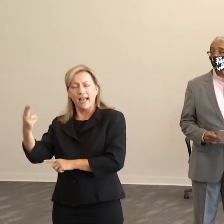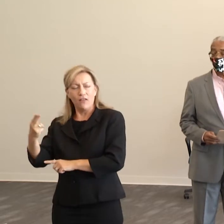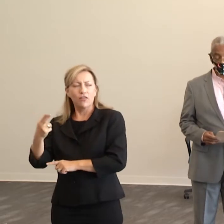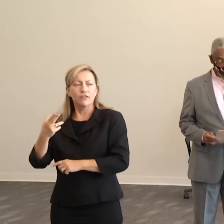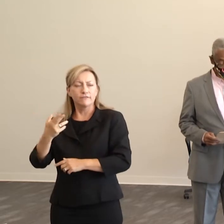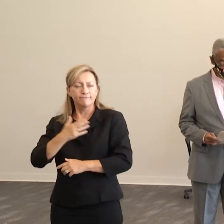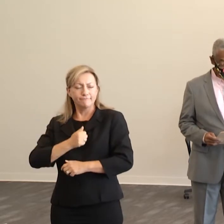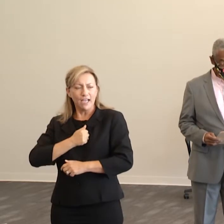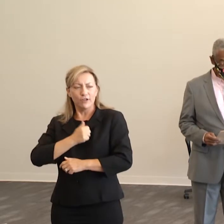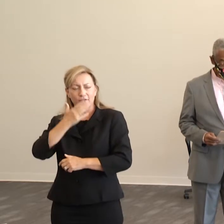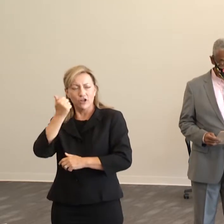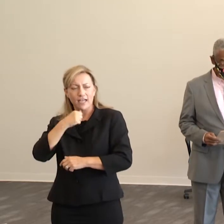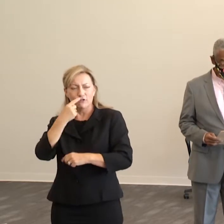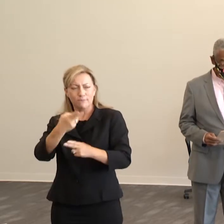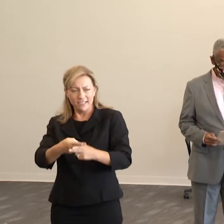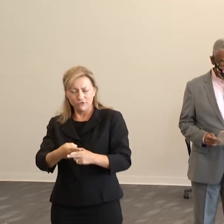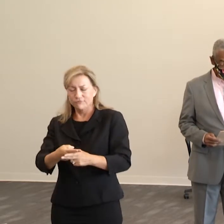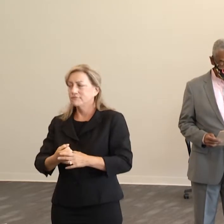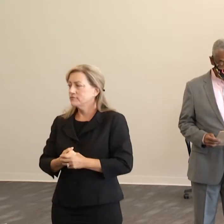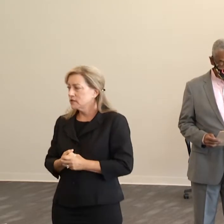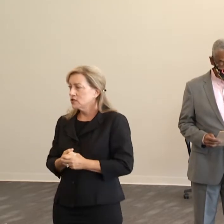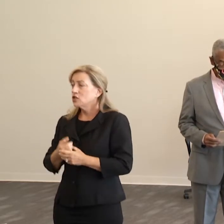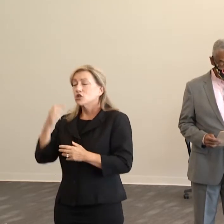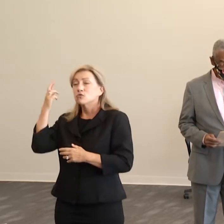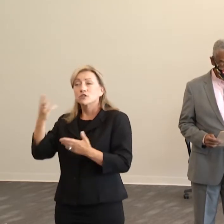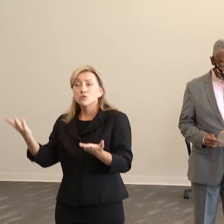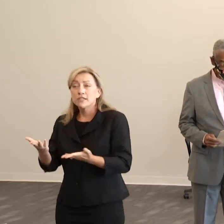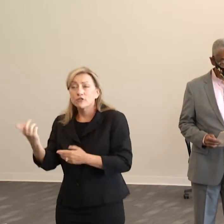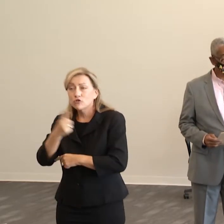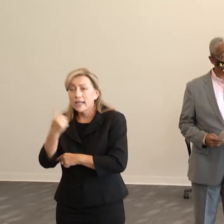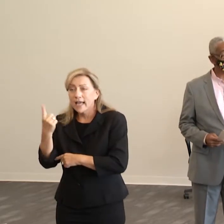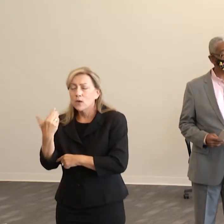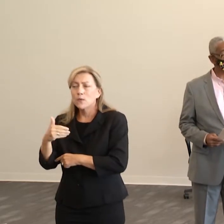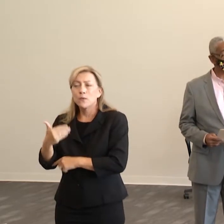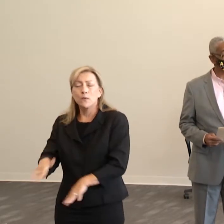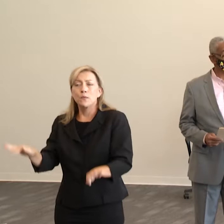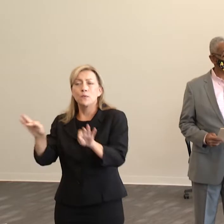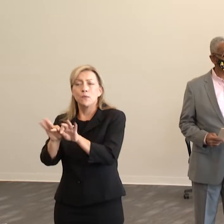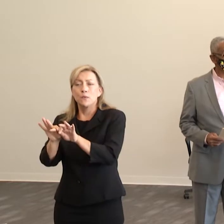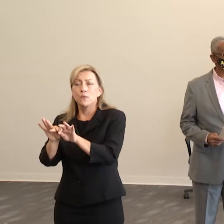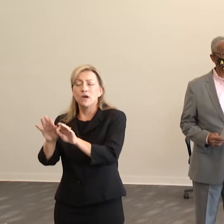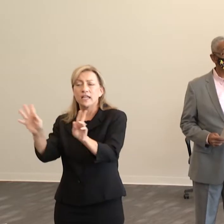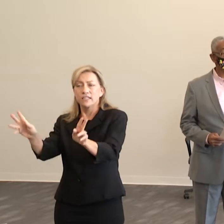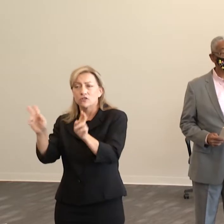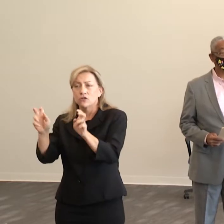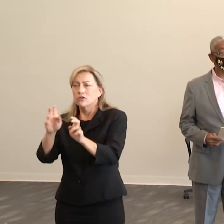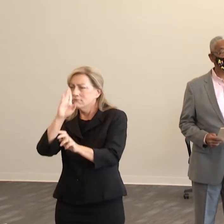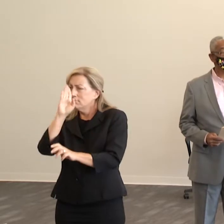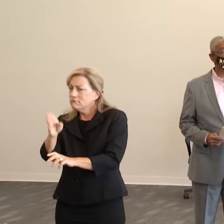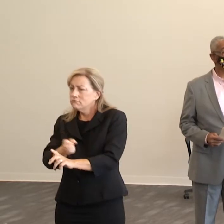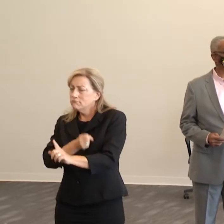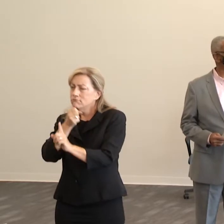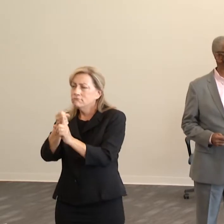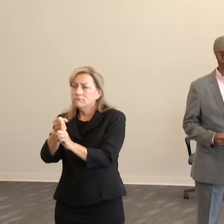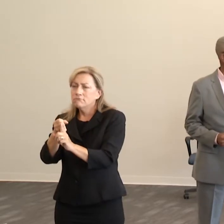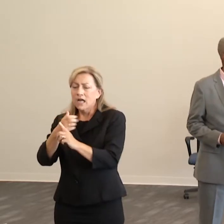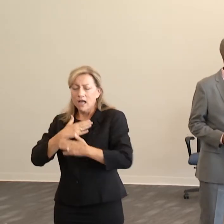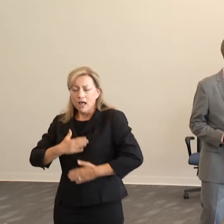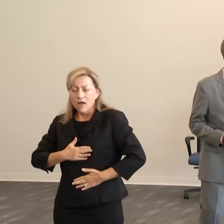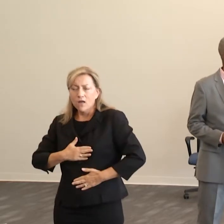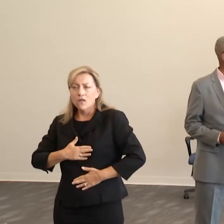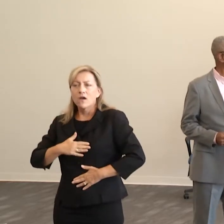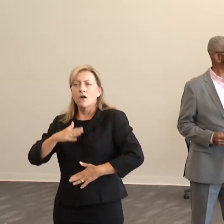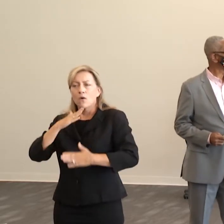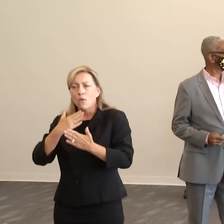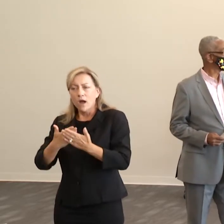today to discuss a critical issue that directly impacts the health, wellness, and safety of our